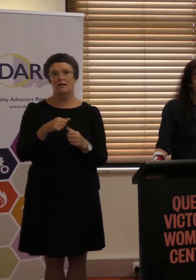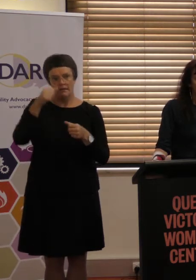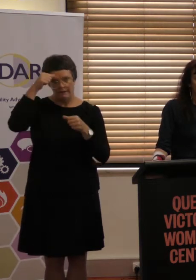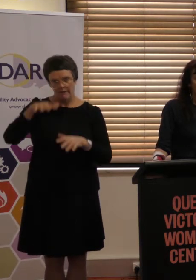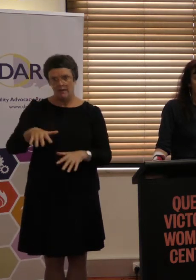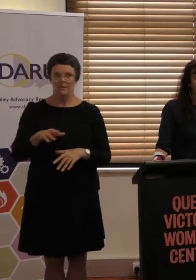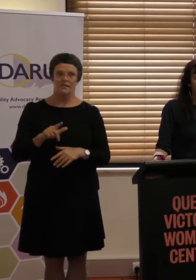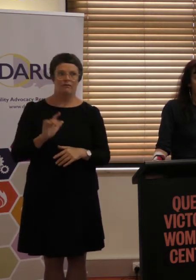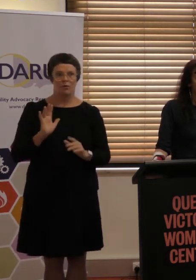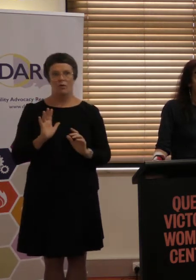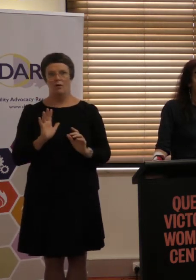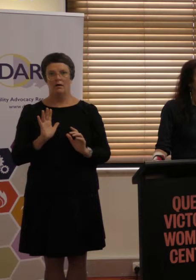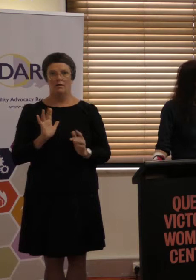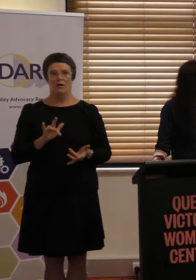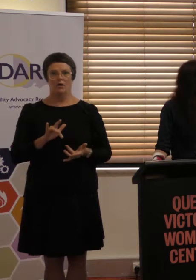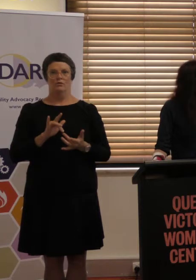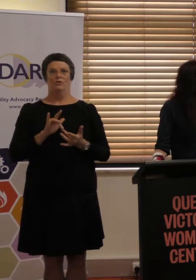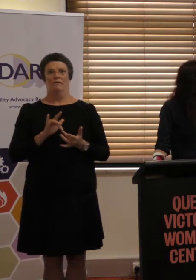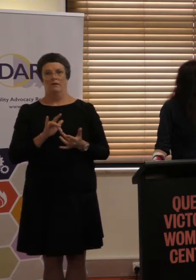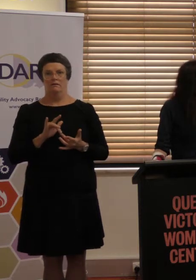to disability discrimination.